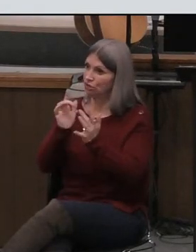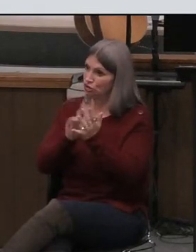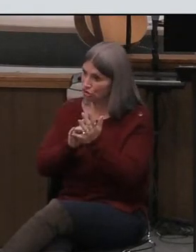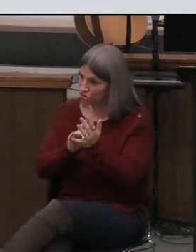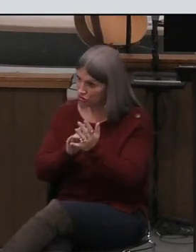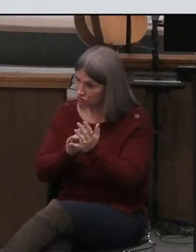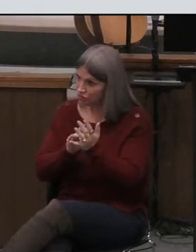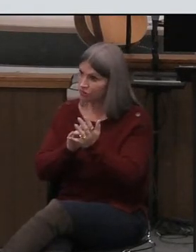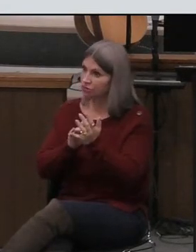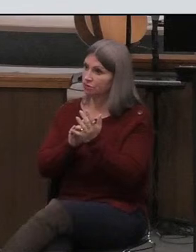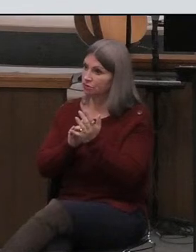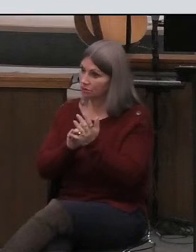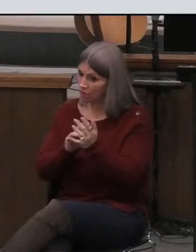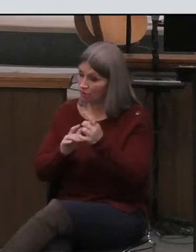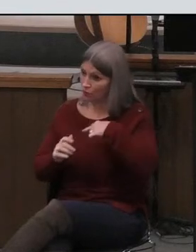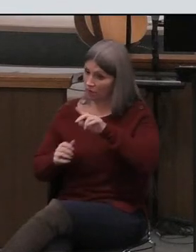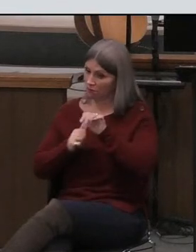follow,